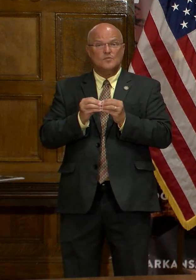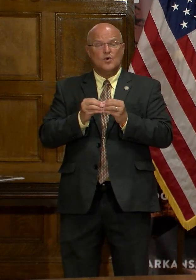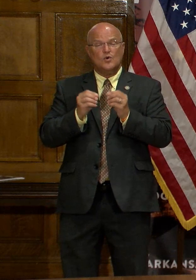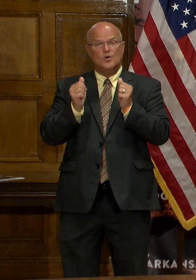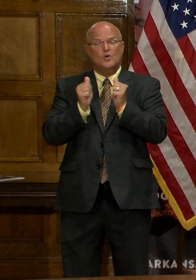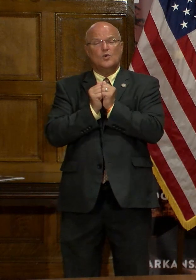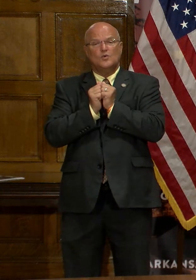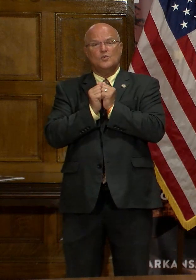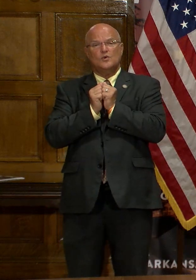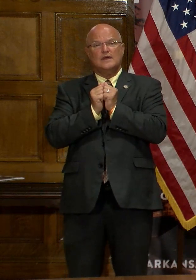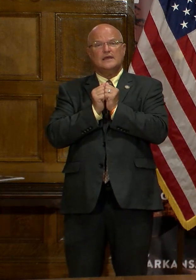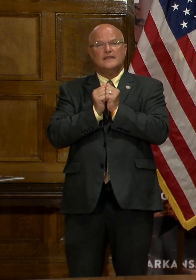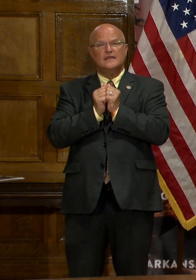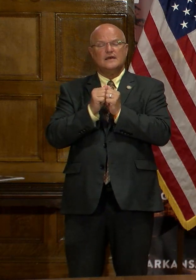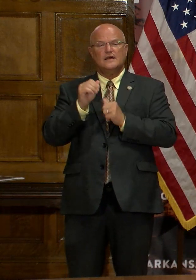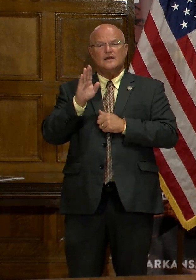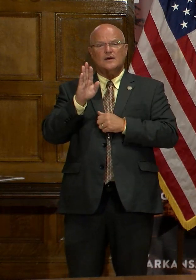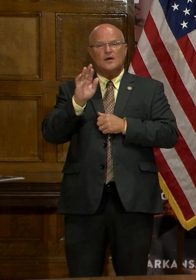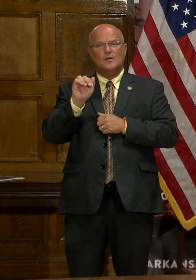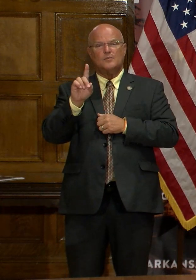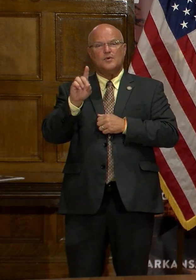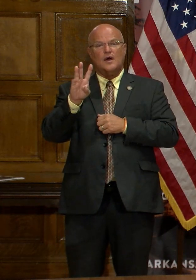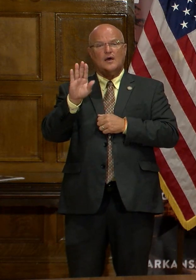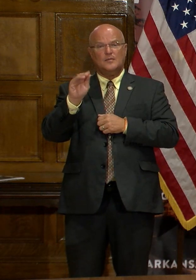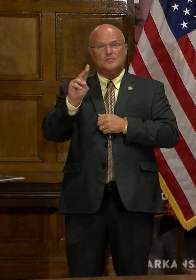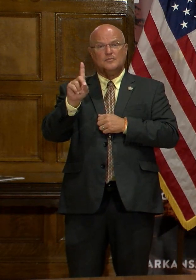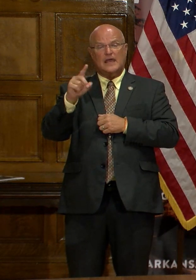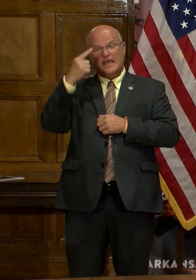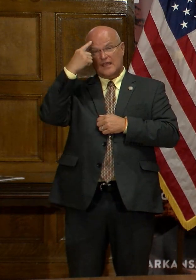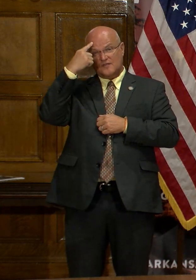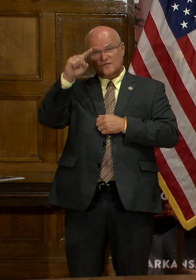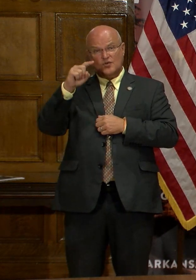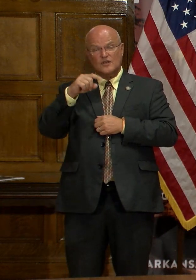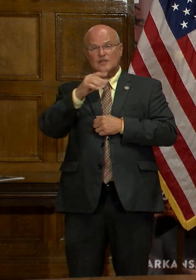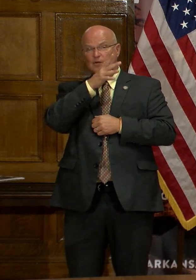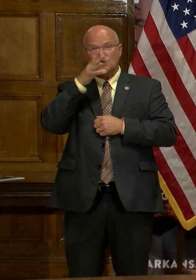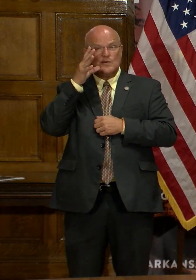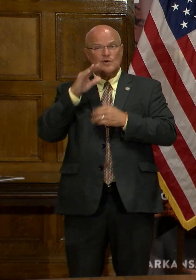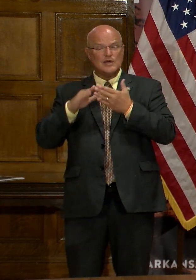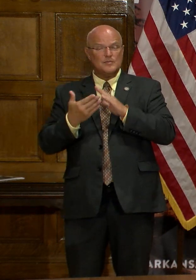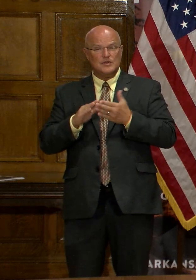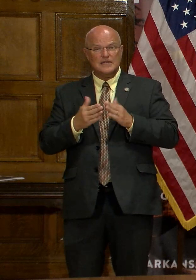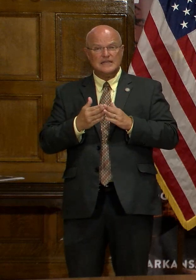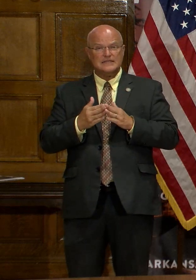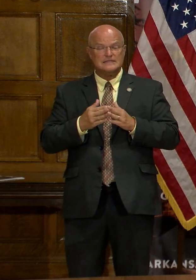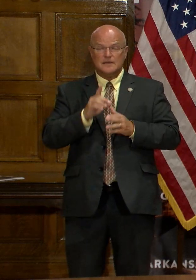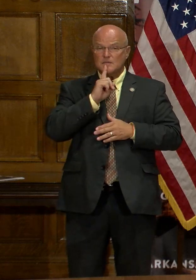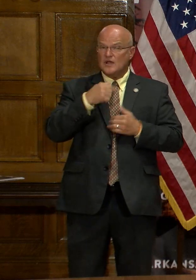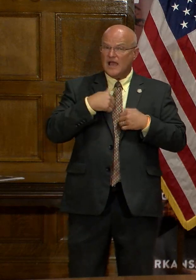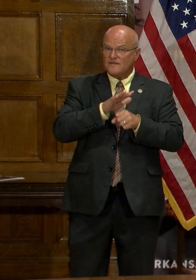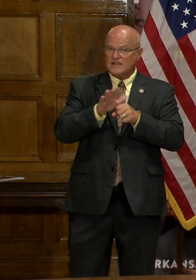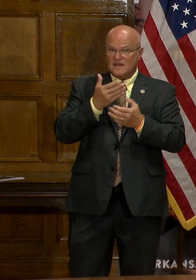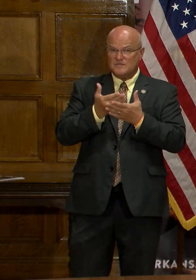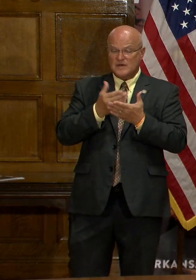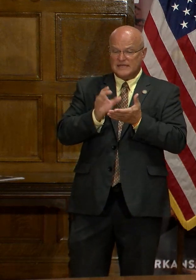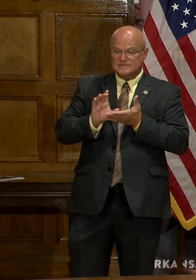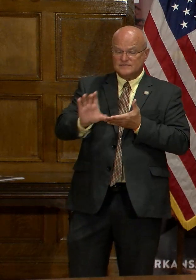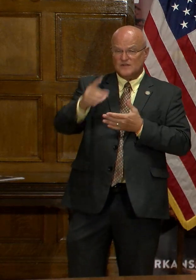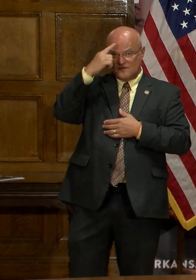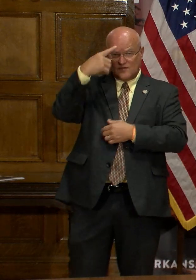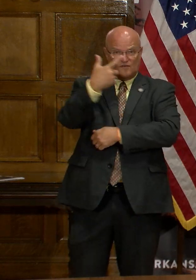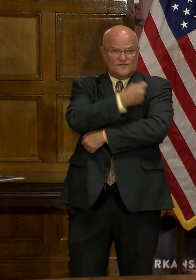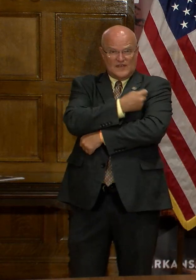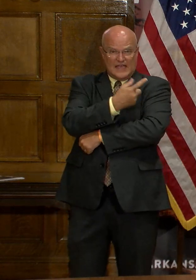in high-speed broadband in our rural communities. It will allow us to make sure we have enough money set aside for